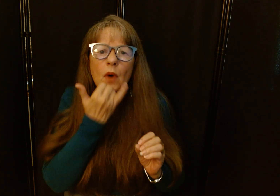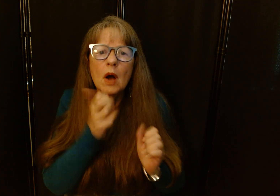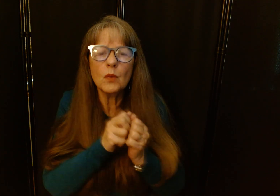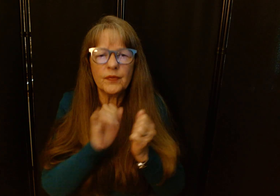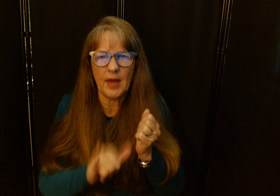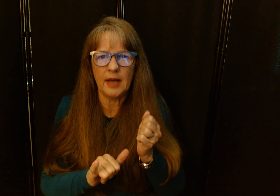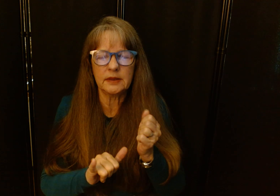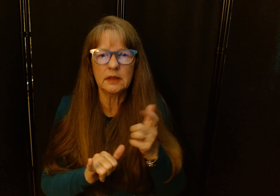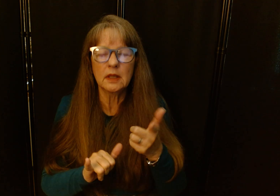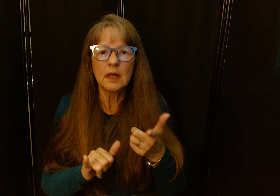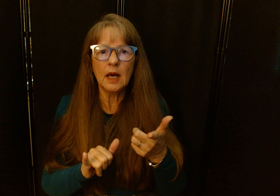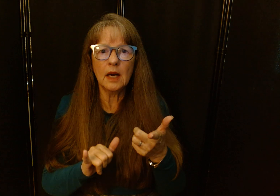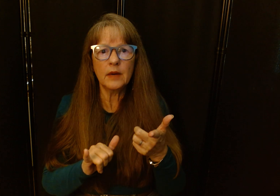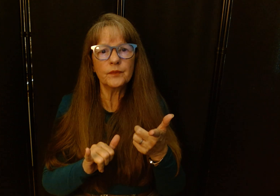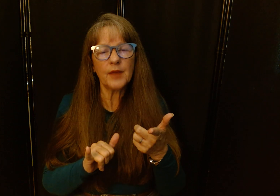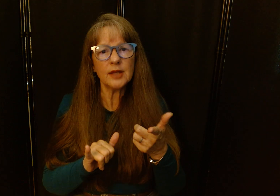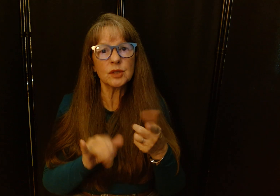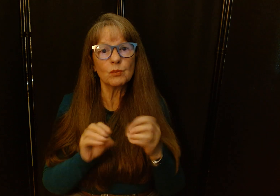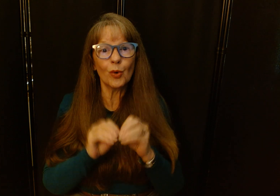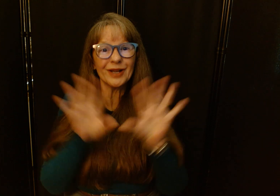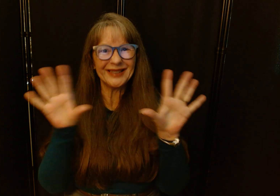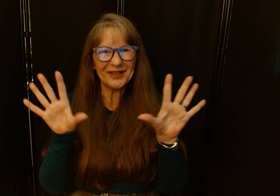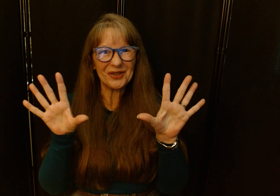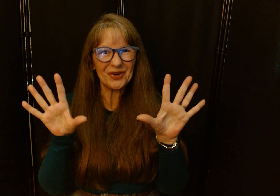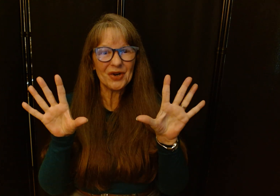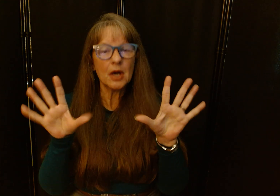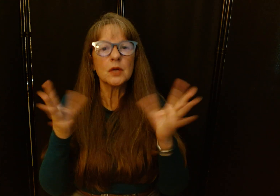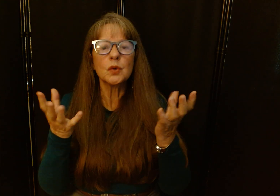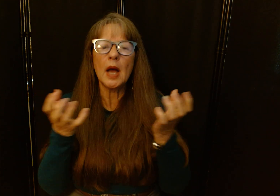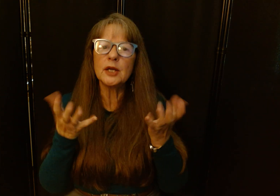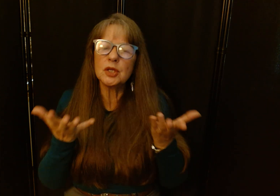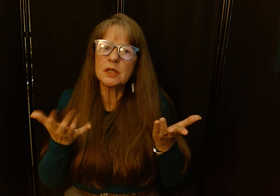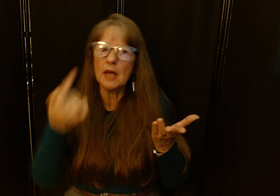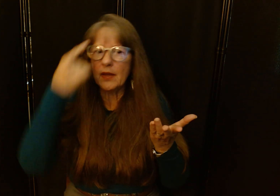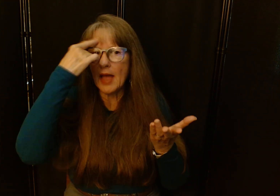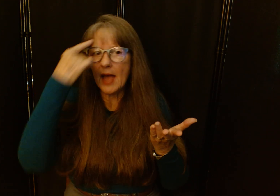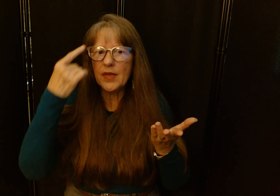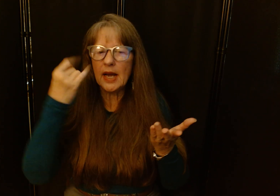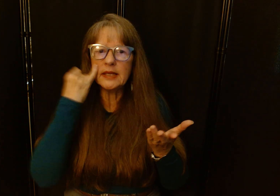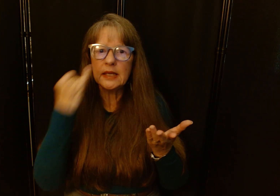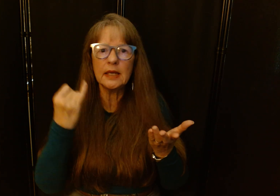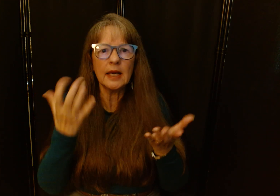with that. That's more clear. So I had that idea, and I just